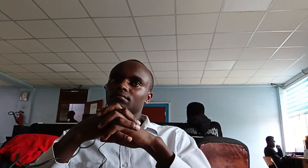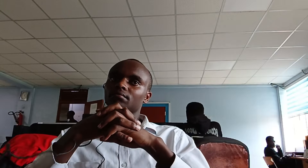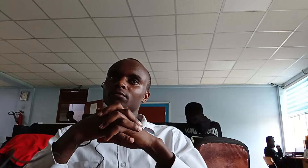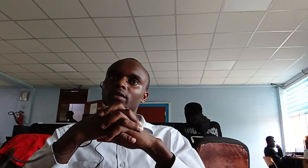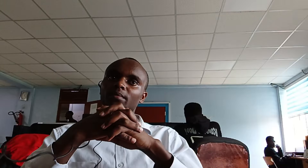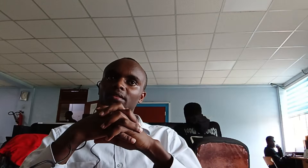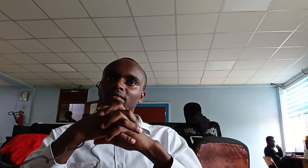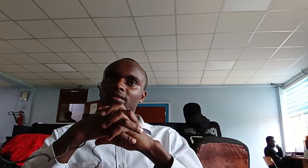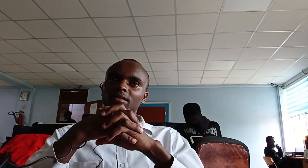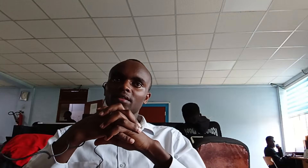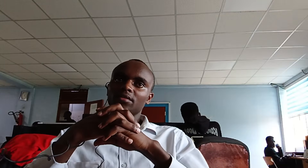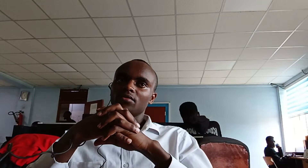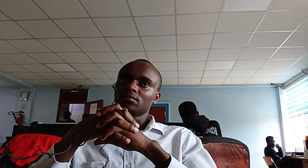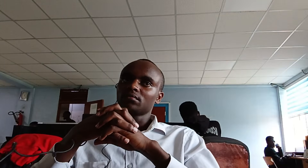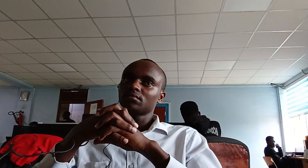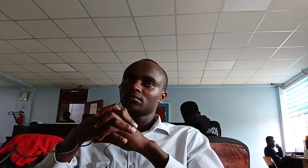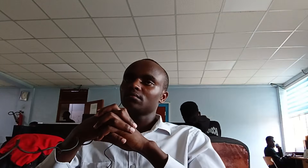One person is saying no.